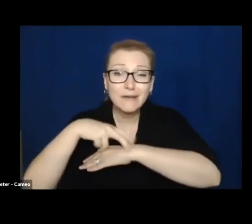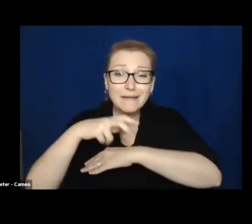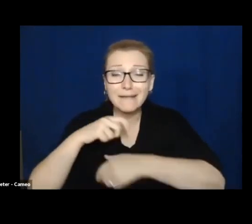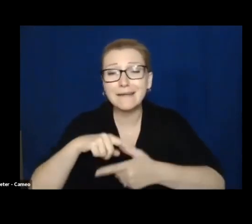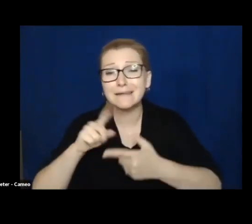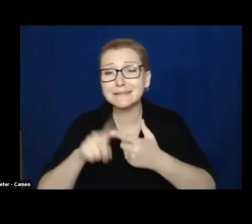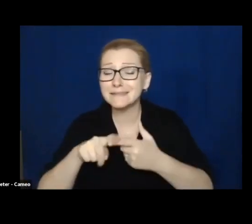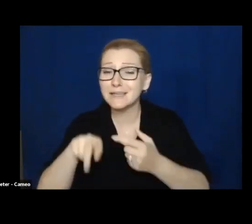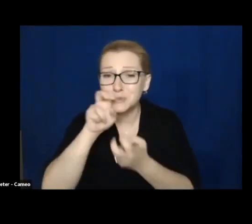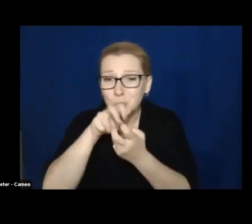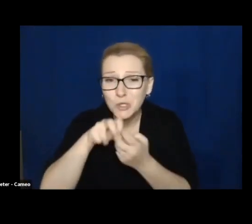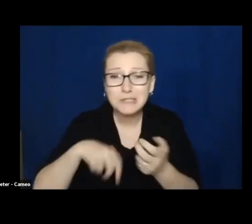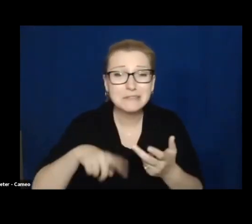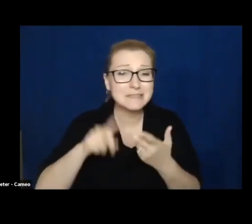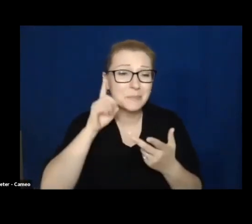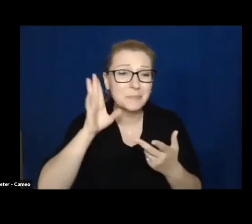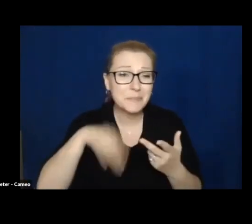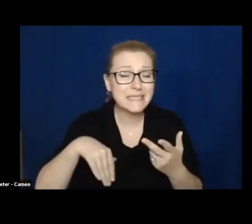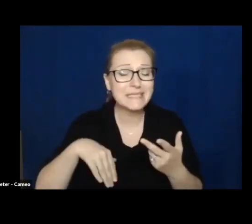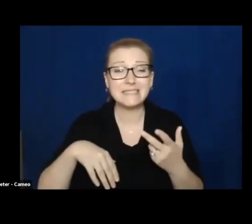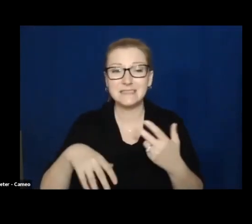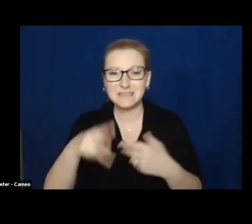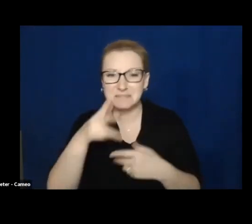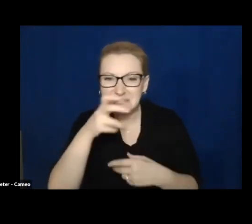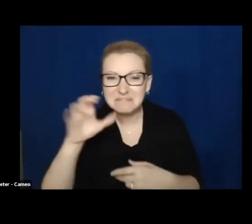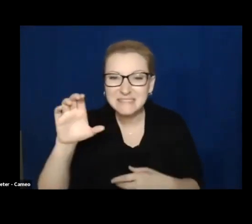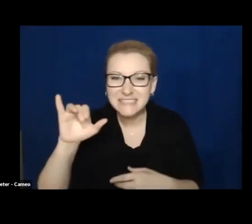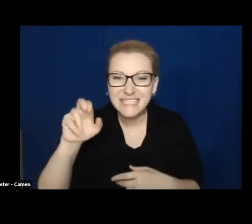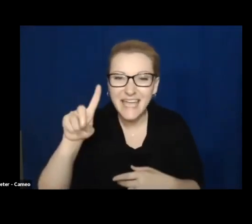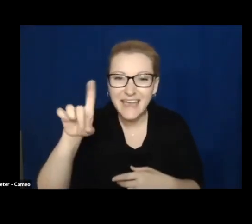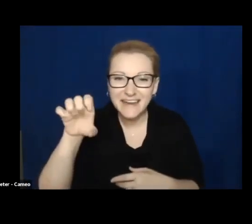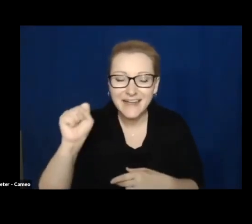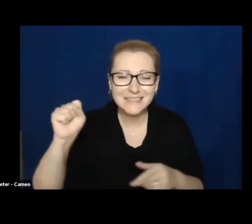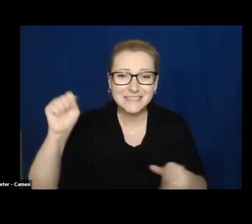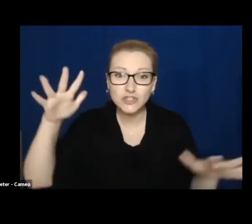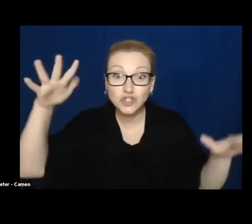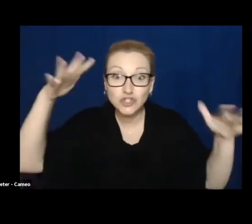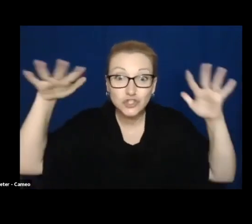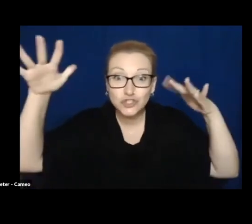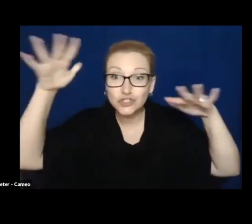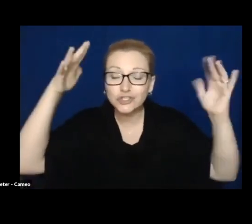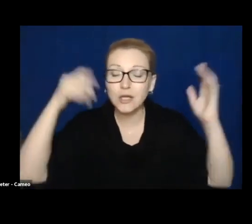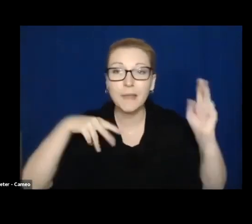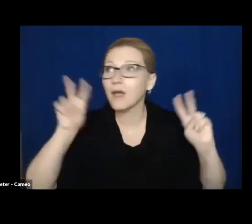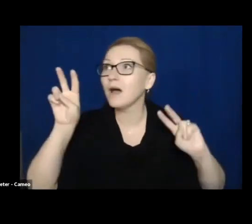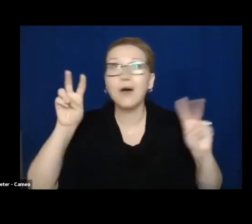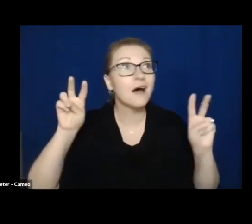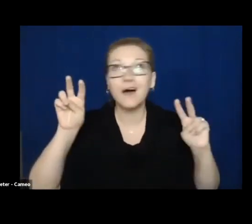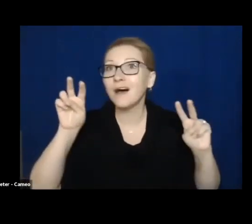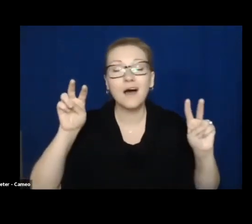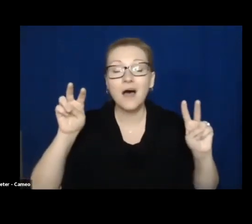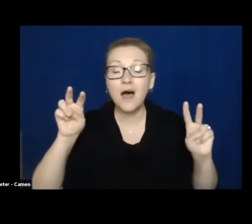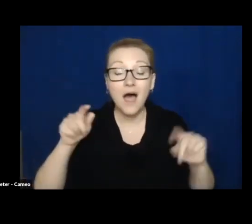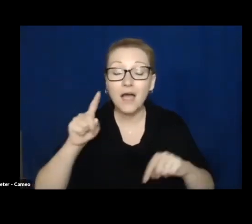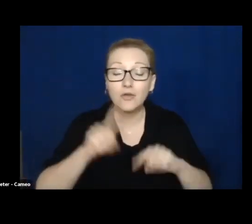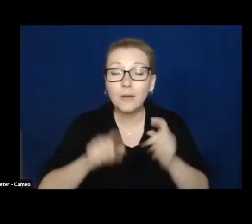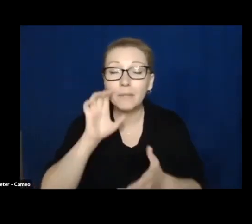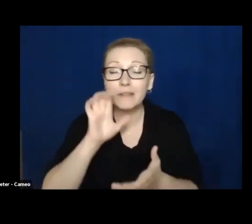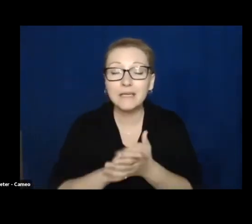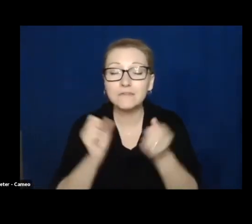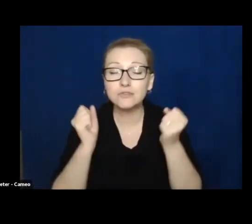bees, and cicadas. They're so noisy. And I couldn't believe all the things that I had been missing, these little